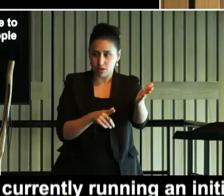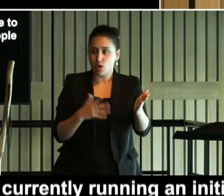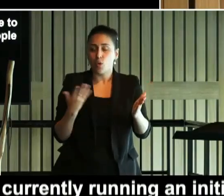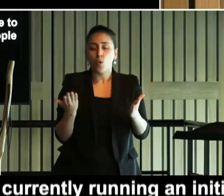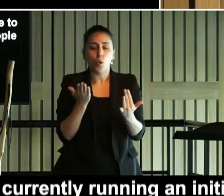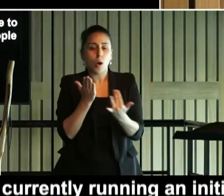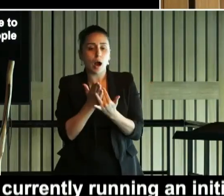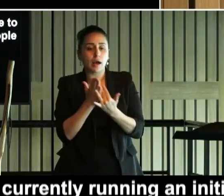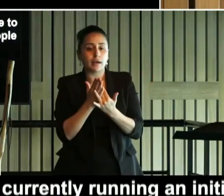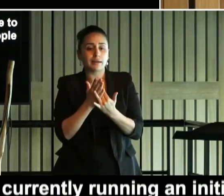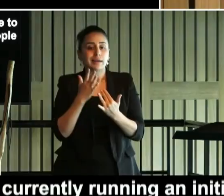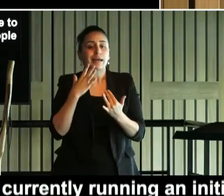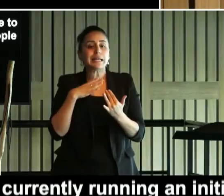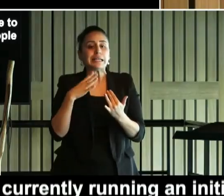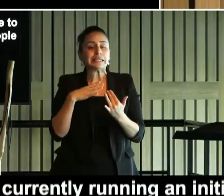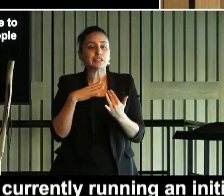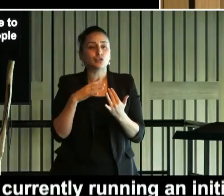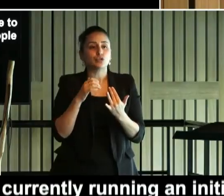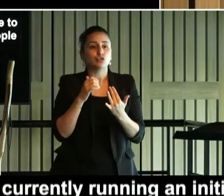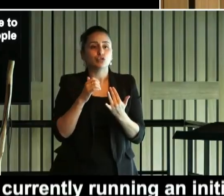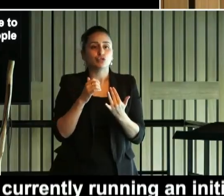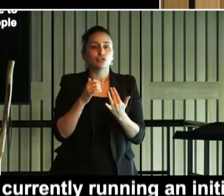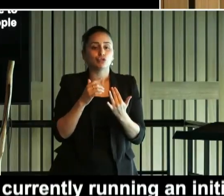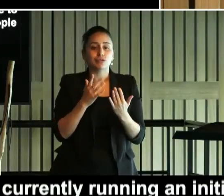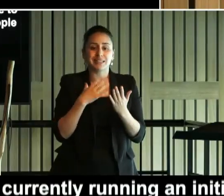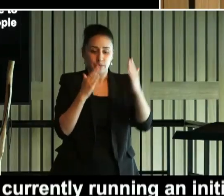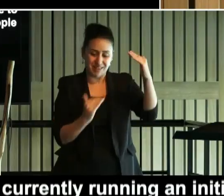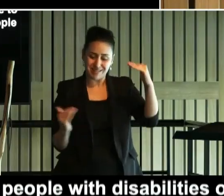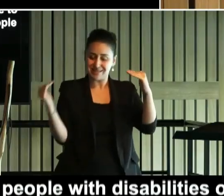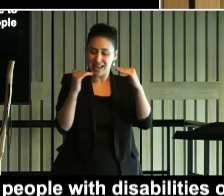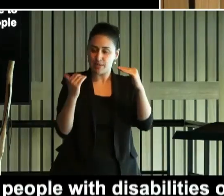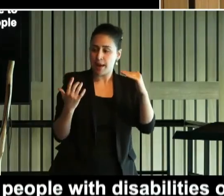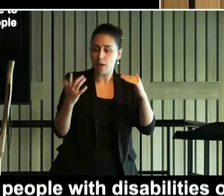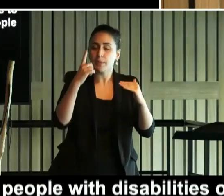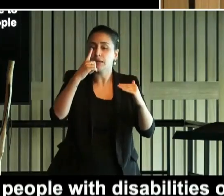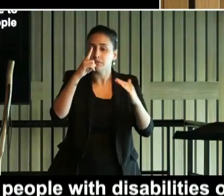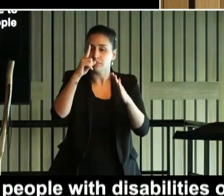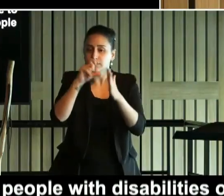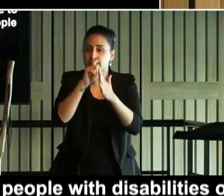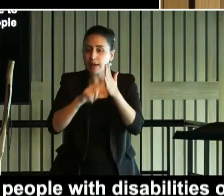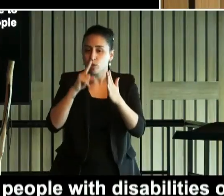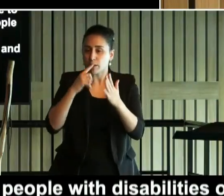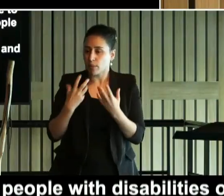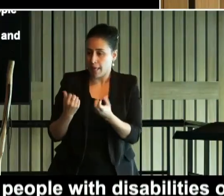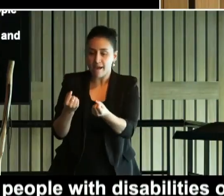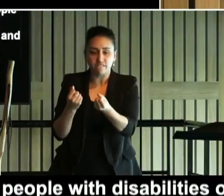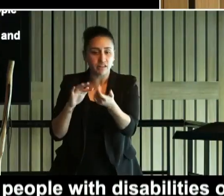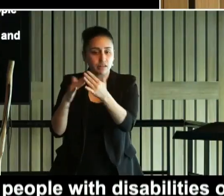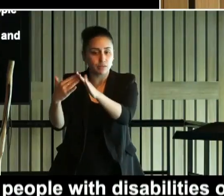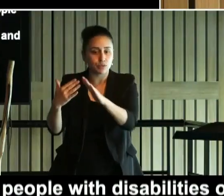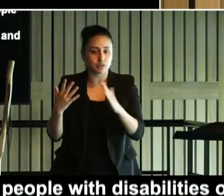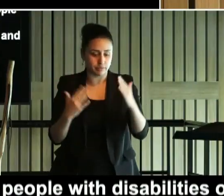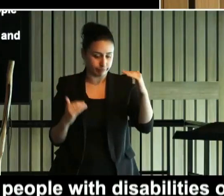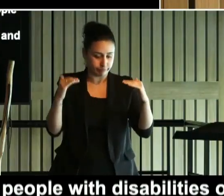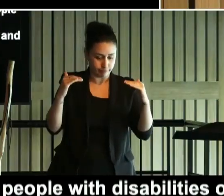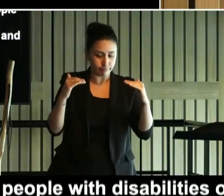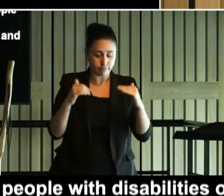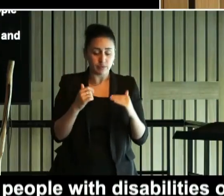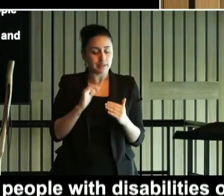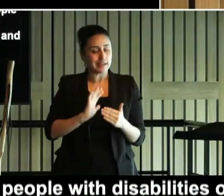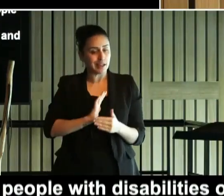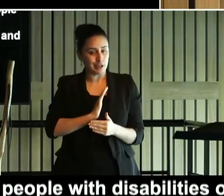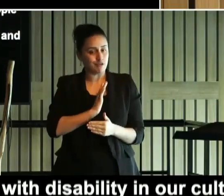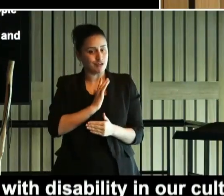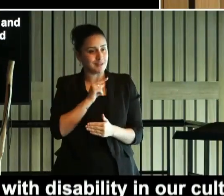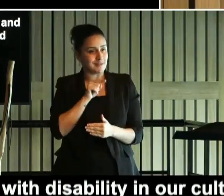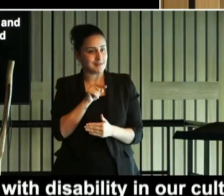reflect the amount of people with disability in our culture. And I think that this is a really interesting model and something that we can work on